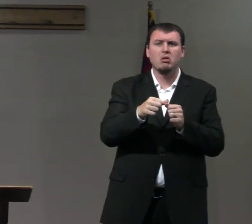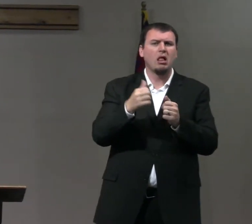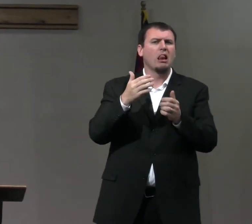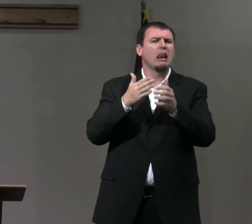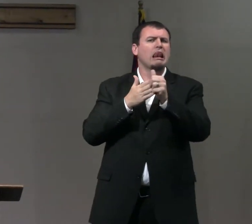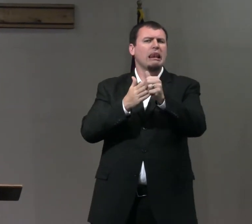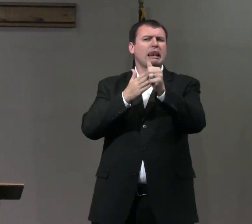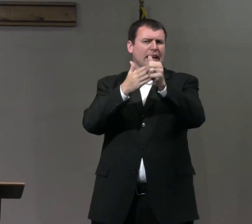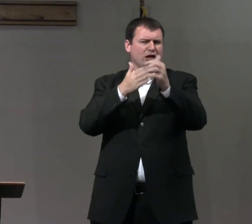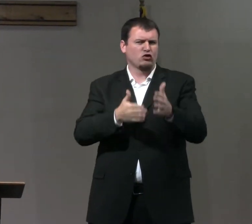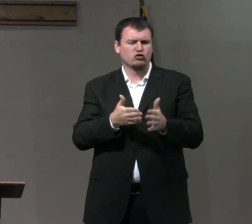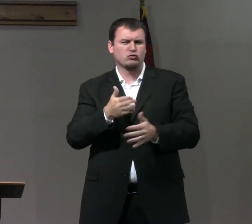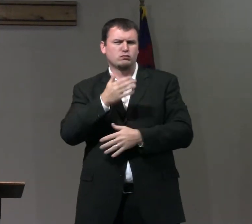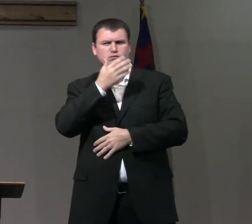Do you remember